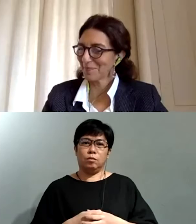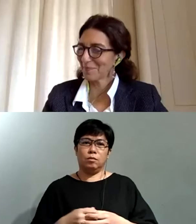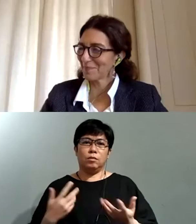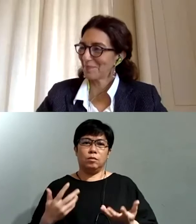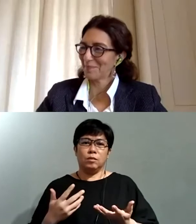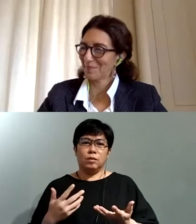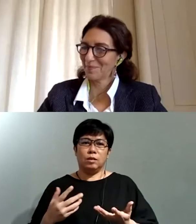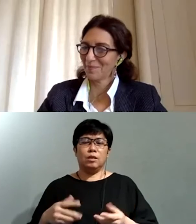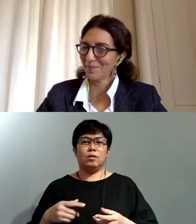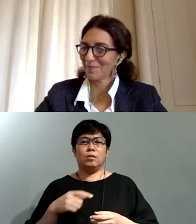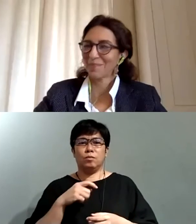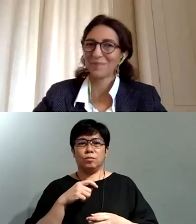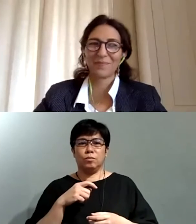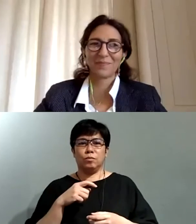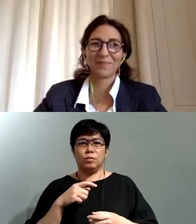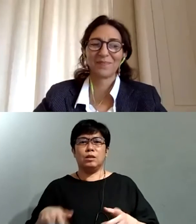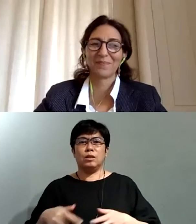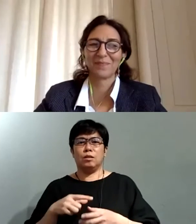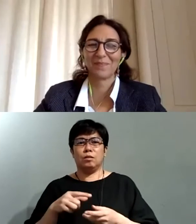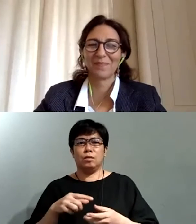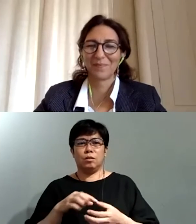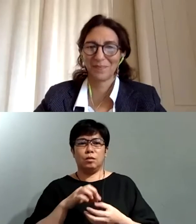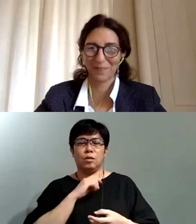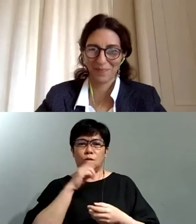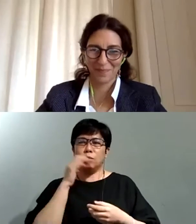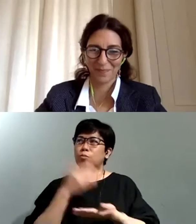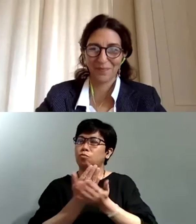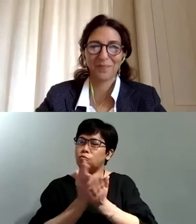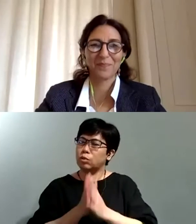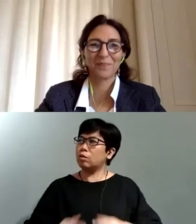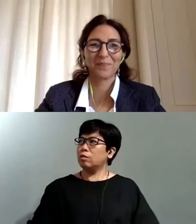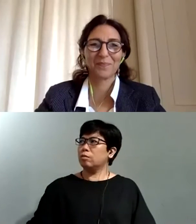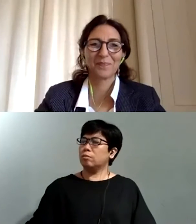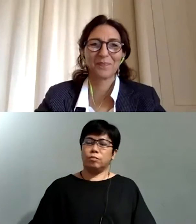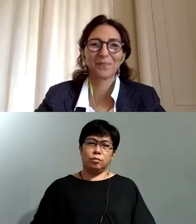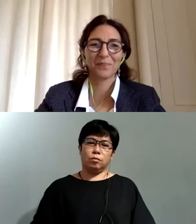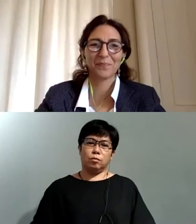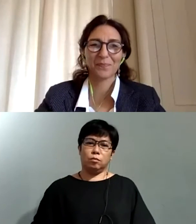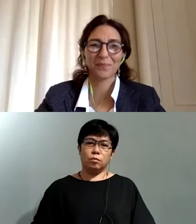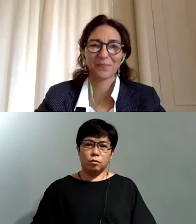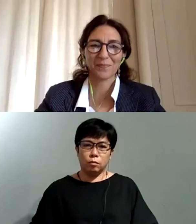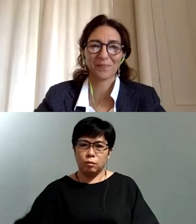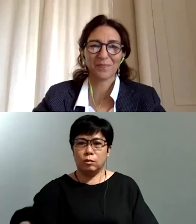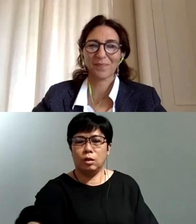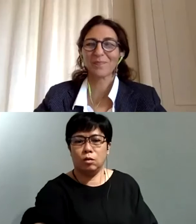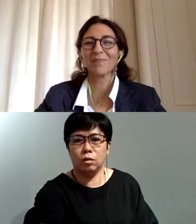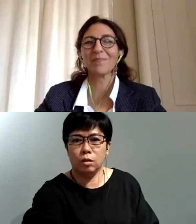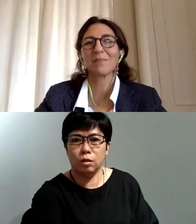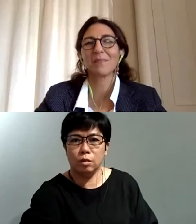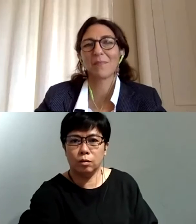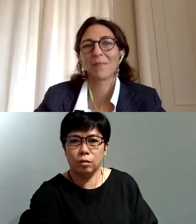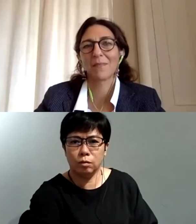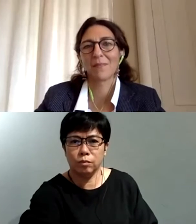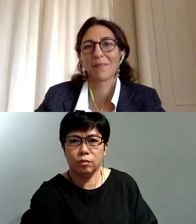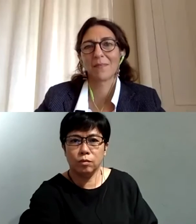this session named Founding Your Community in the Scale of Chaos. Under the track of Community Empowerment, I'm your